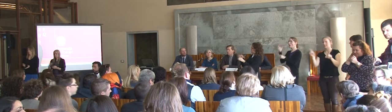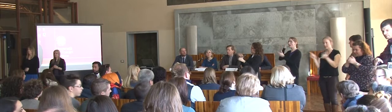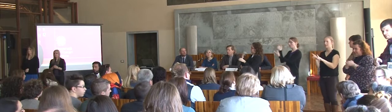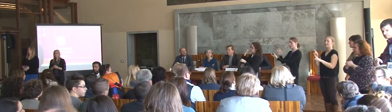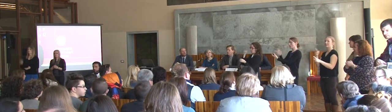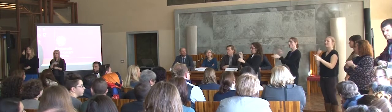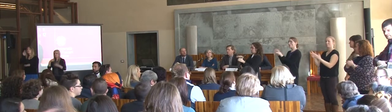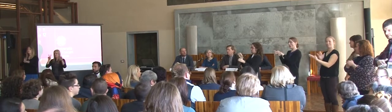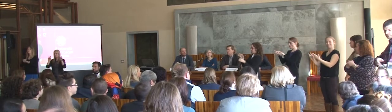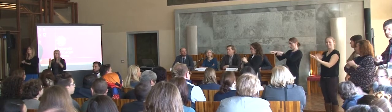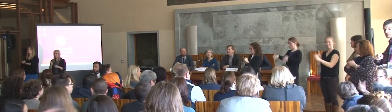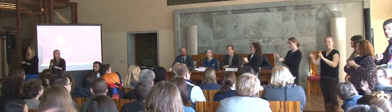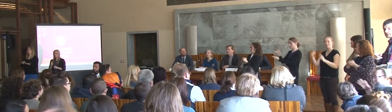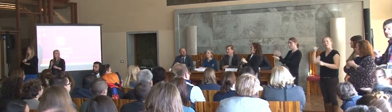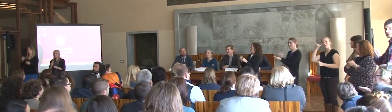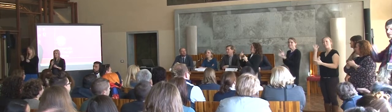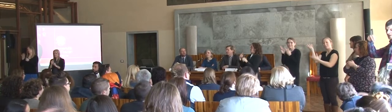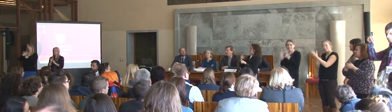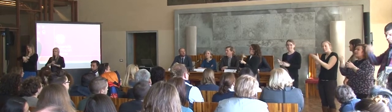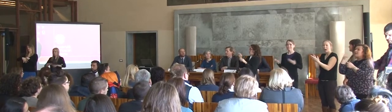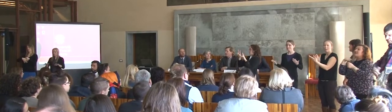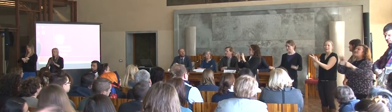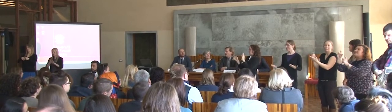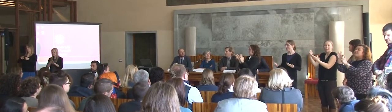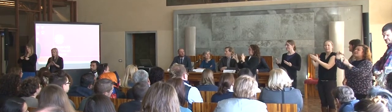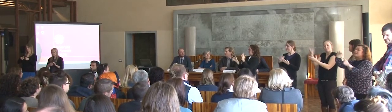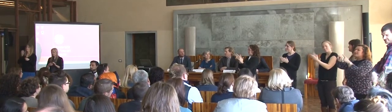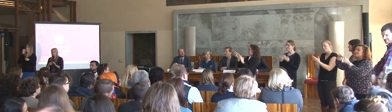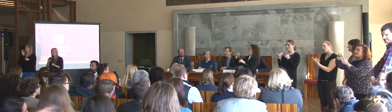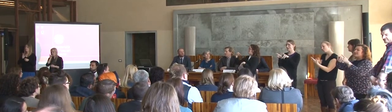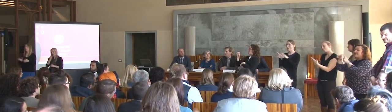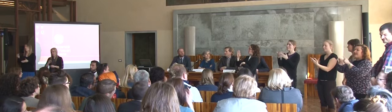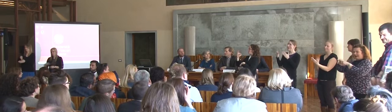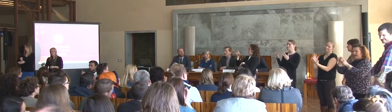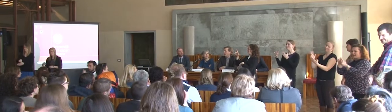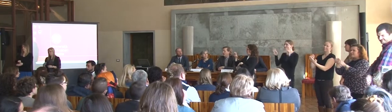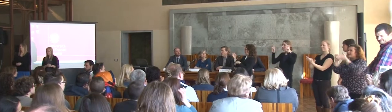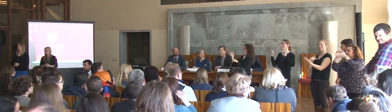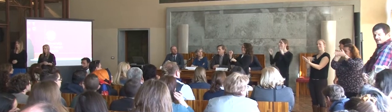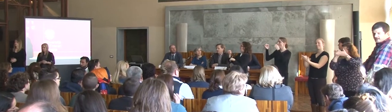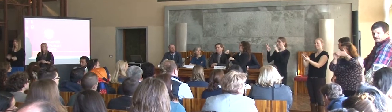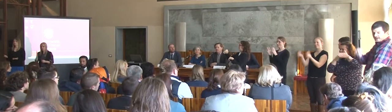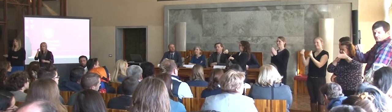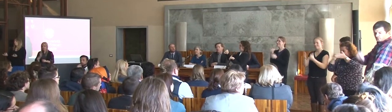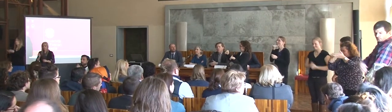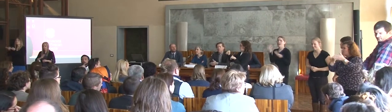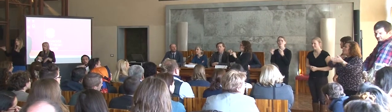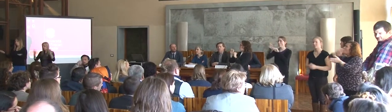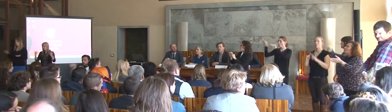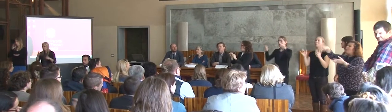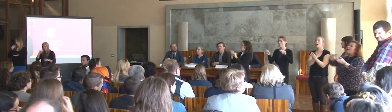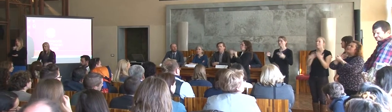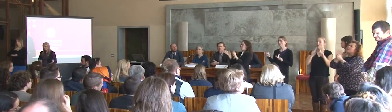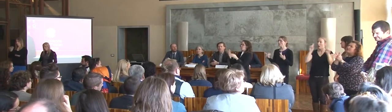which we call just the Spread Signs, the mobile app. So you can have it anywhere, in your